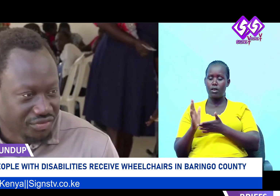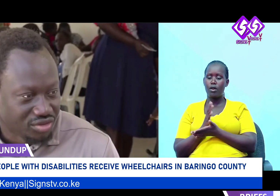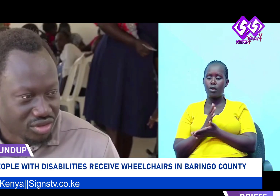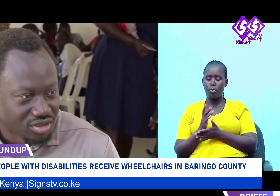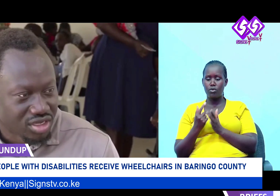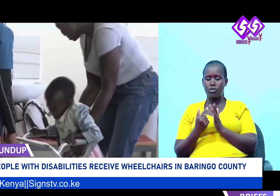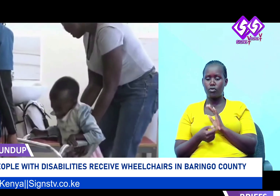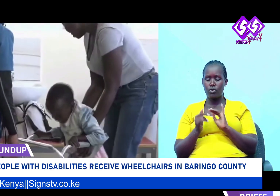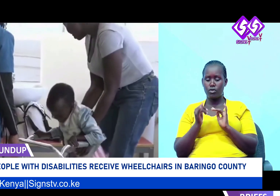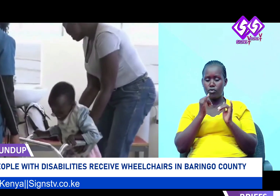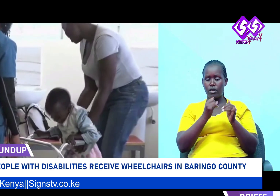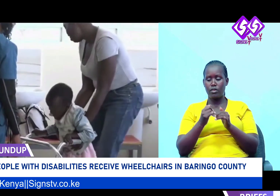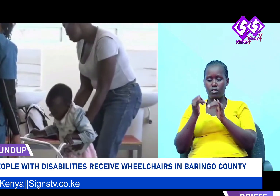individual.